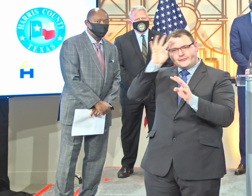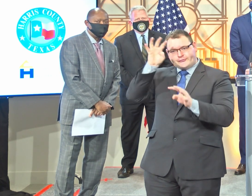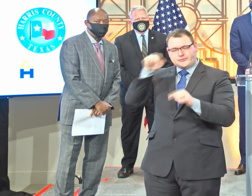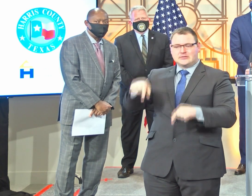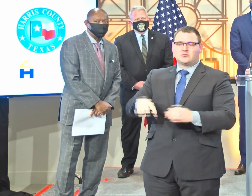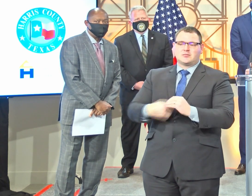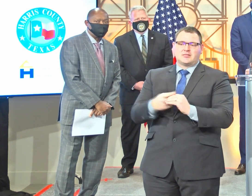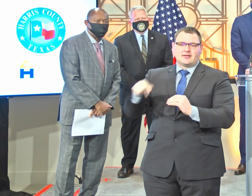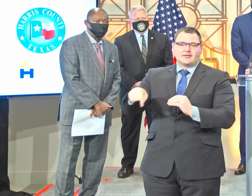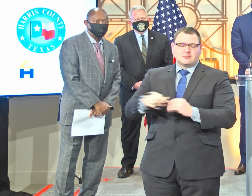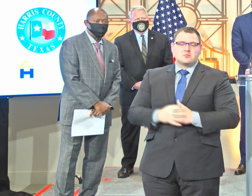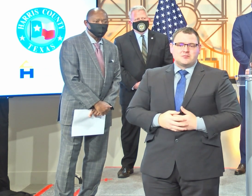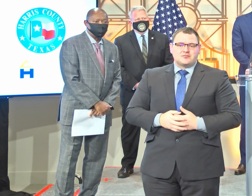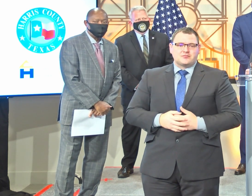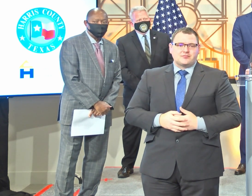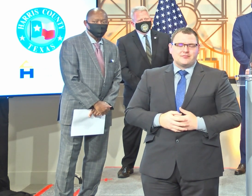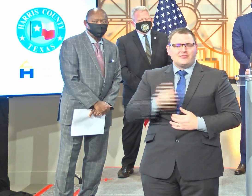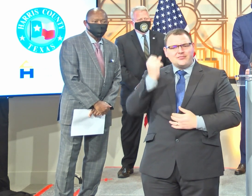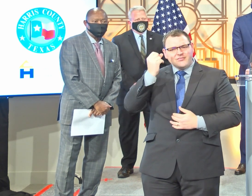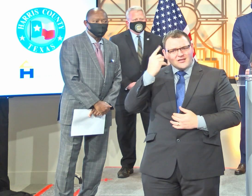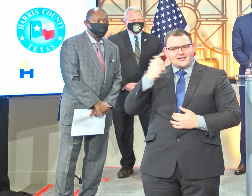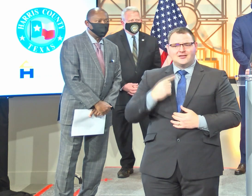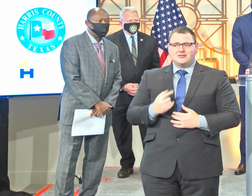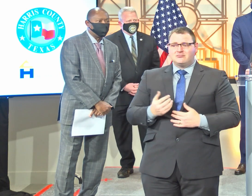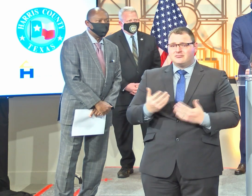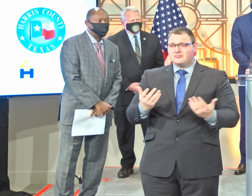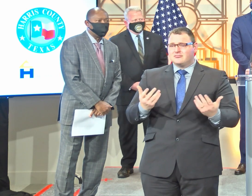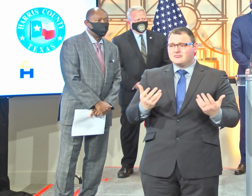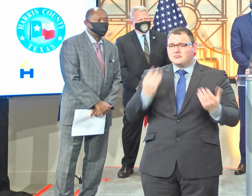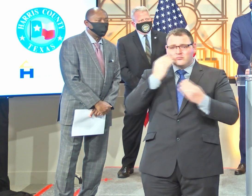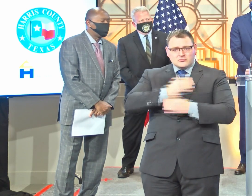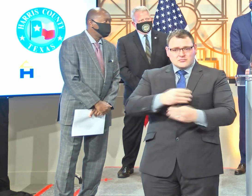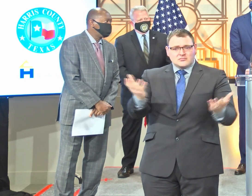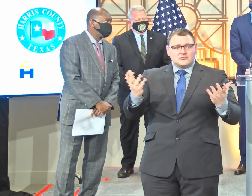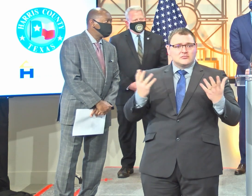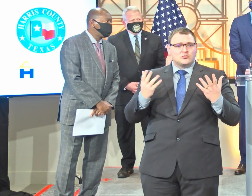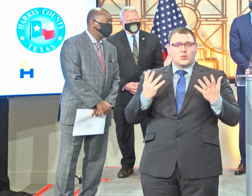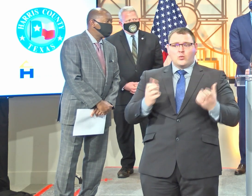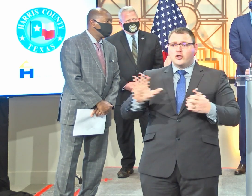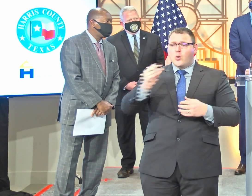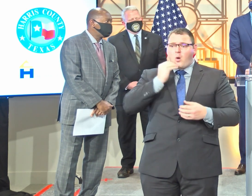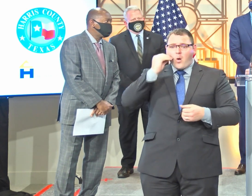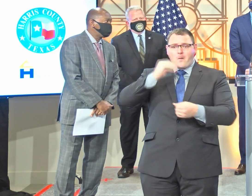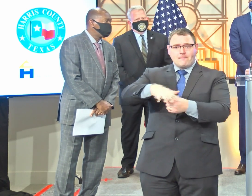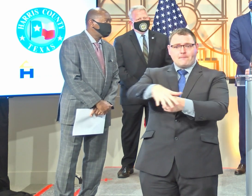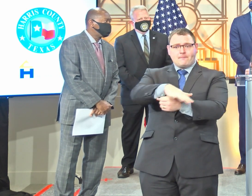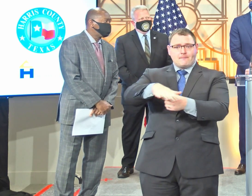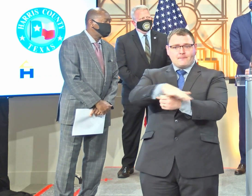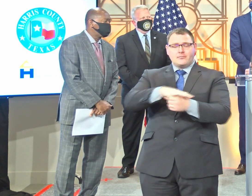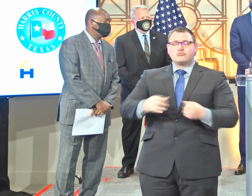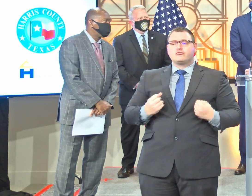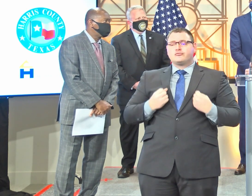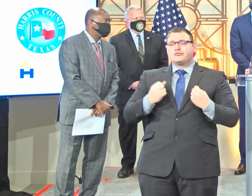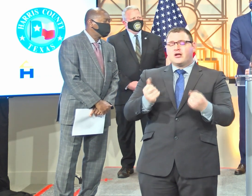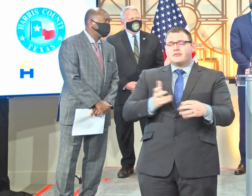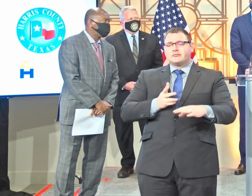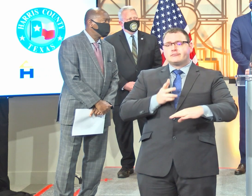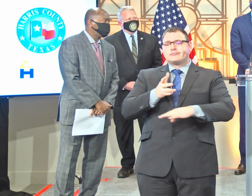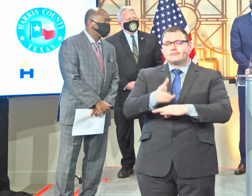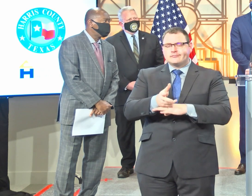strategy thanks to the leadership, the thoughtfulness by Mike Nichols, the Coalition for the